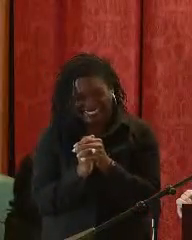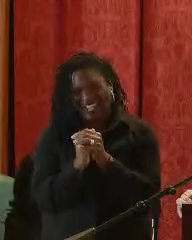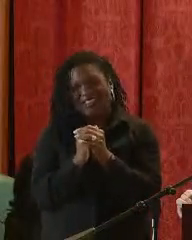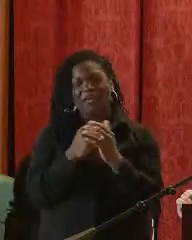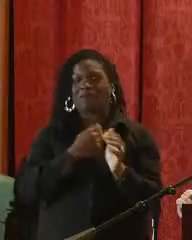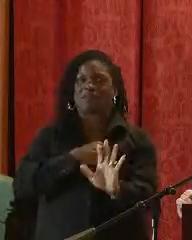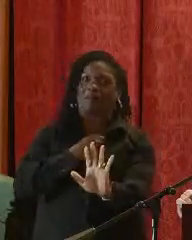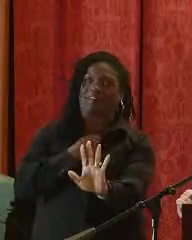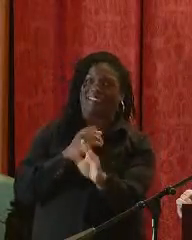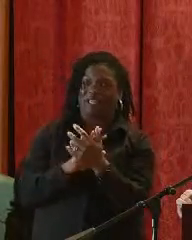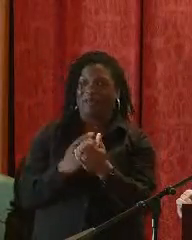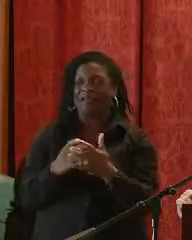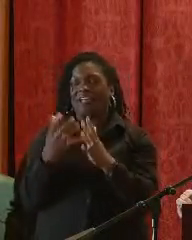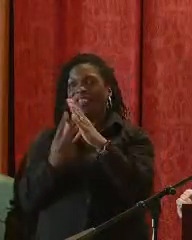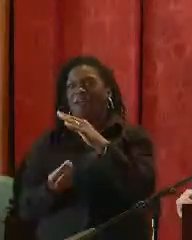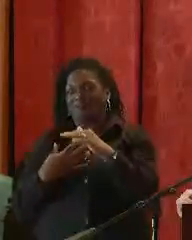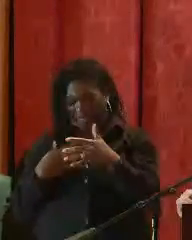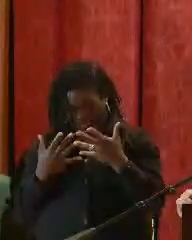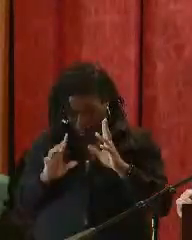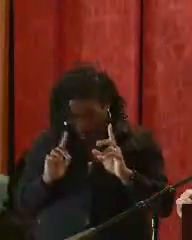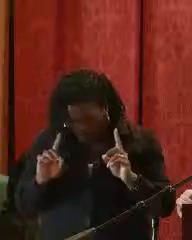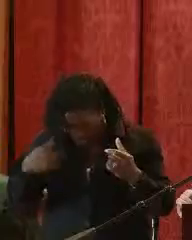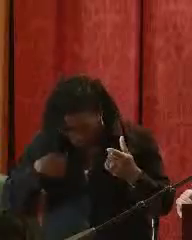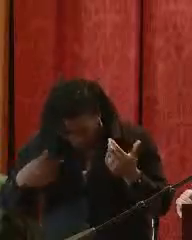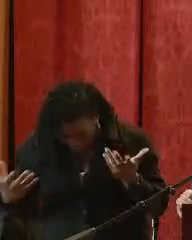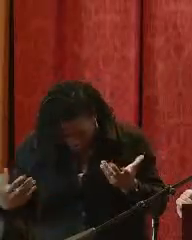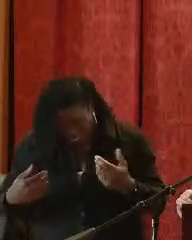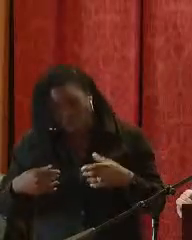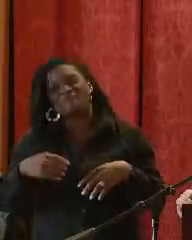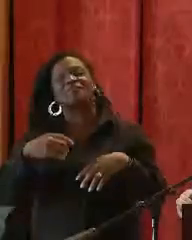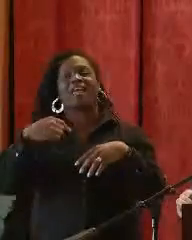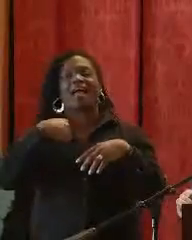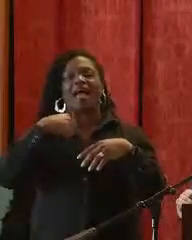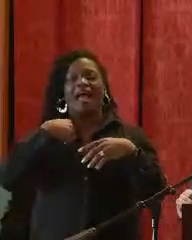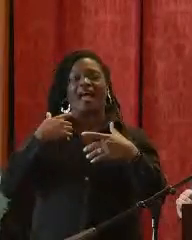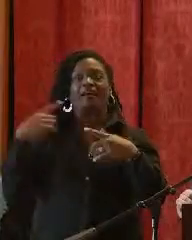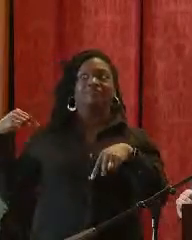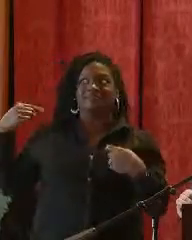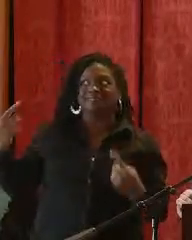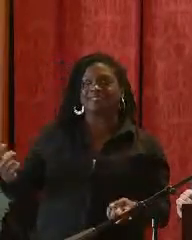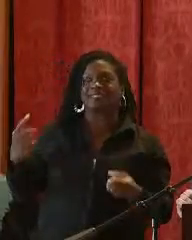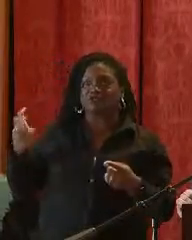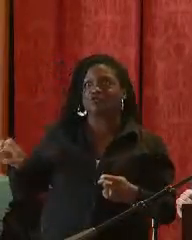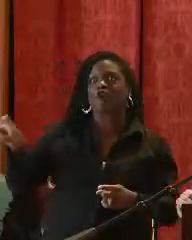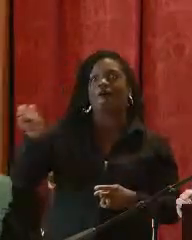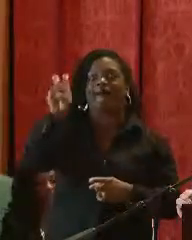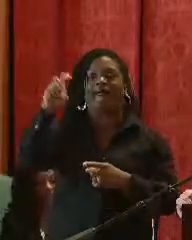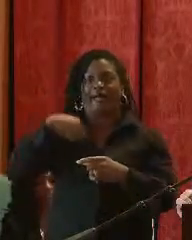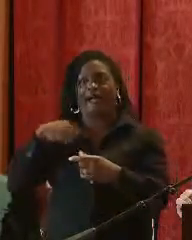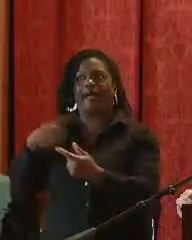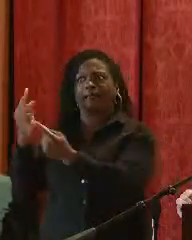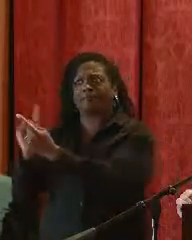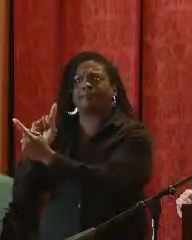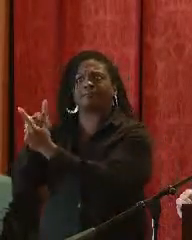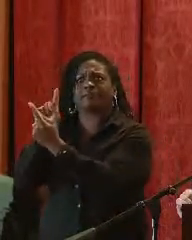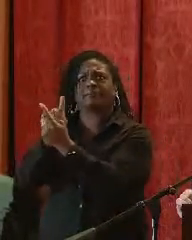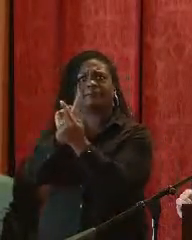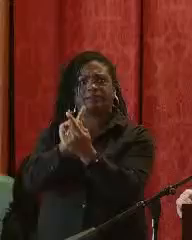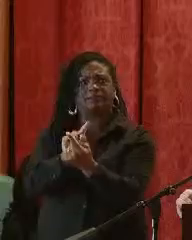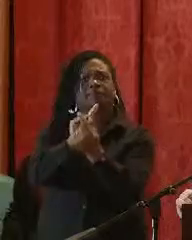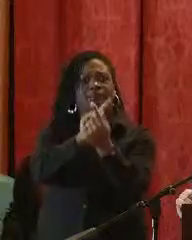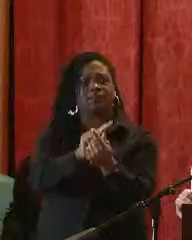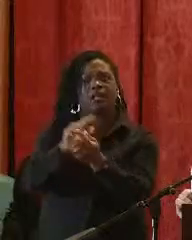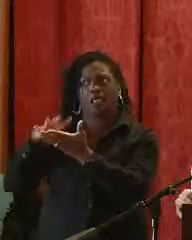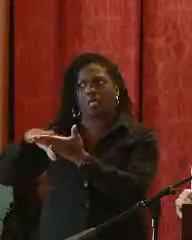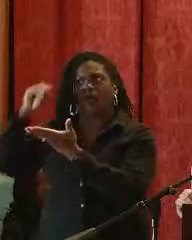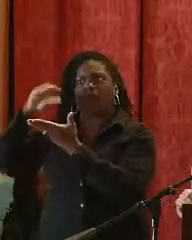I'm so sorry, I lost my place. Over the years, I've met and worked with such wonderful people, and that's important to note because I've learned from them, and